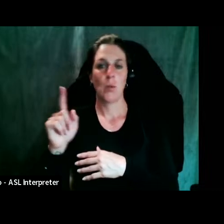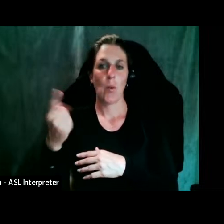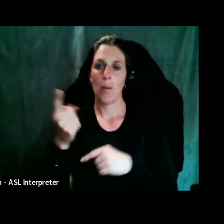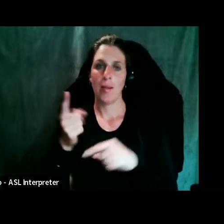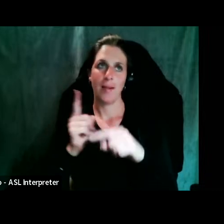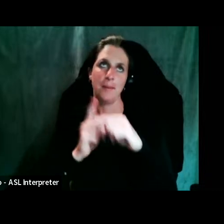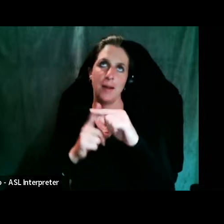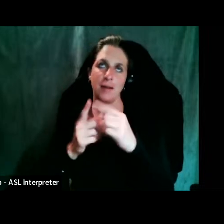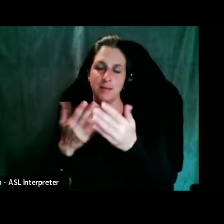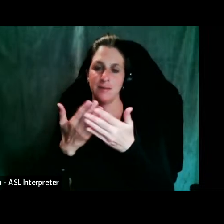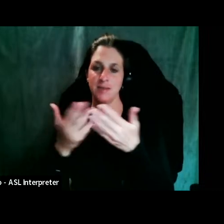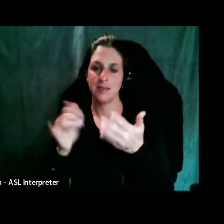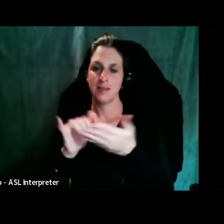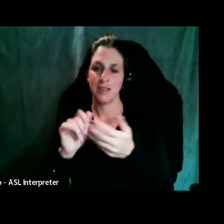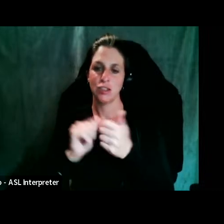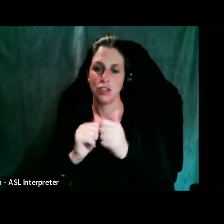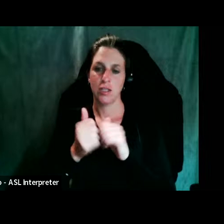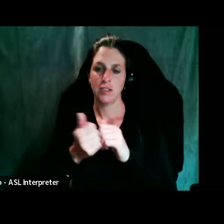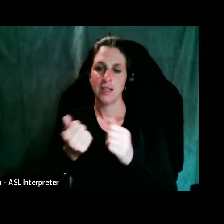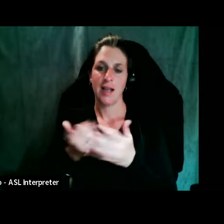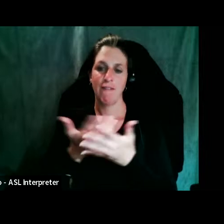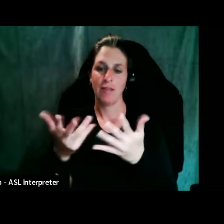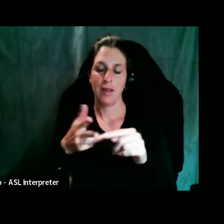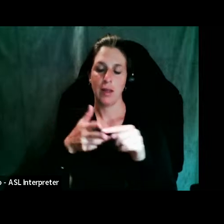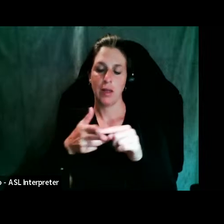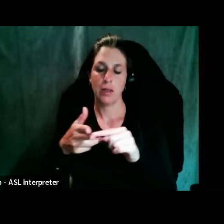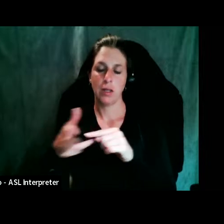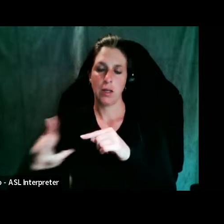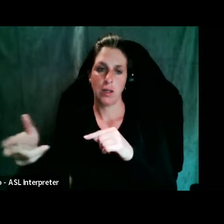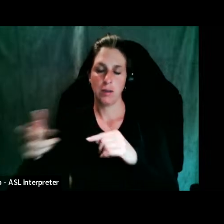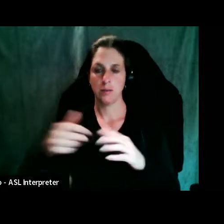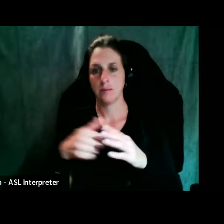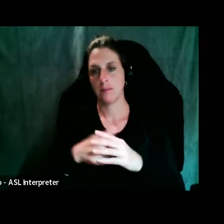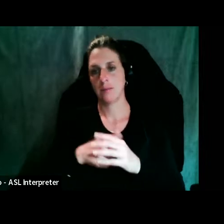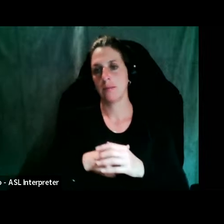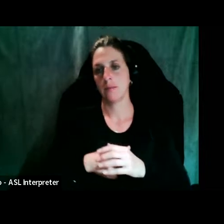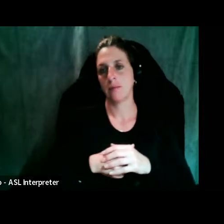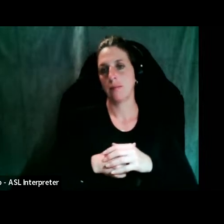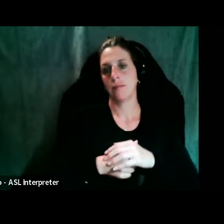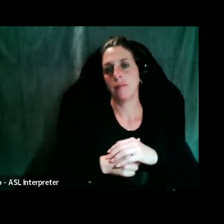that Yeah. changed. Everything else was cut. Yeah. You know, okay. No, I mean,